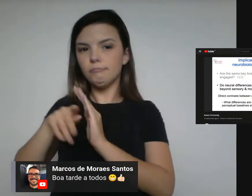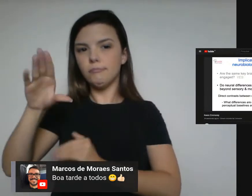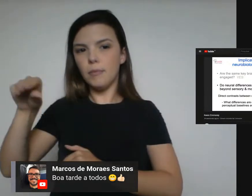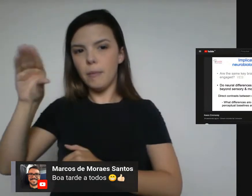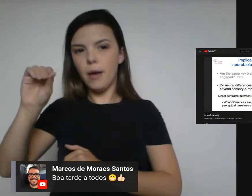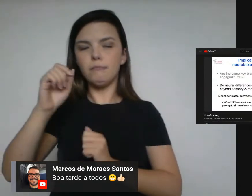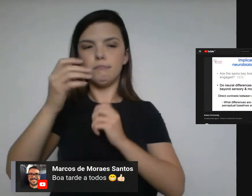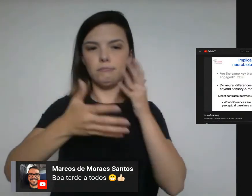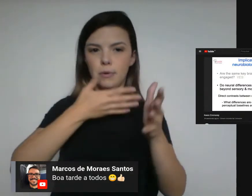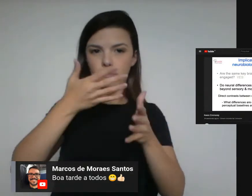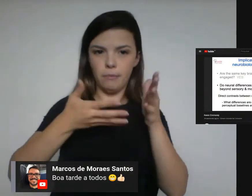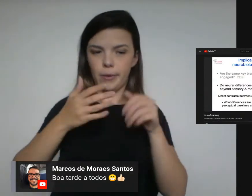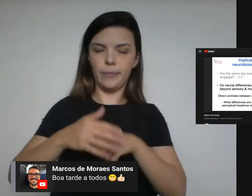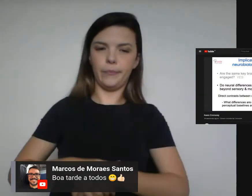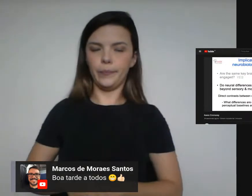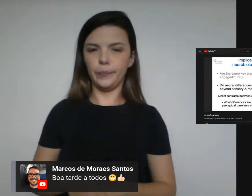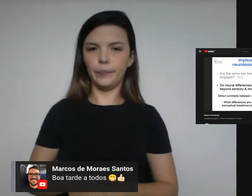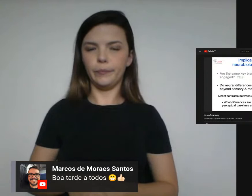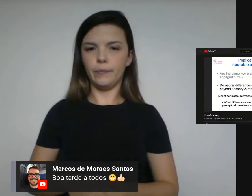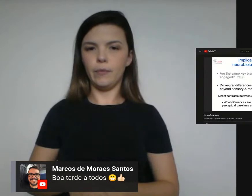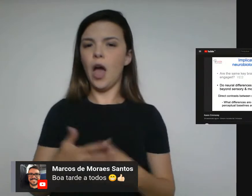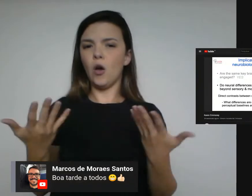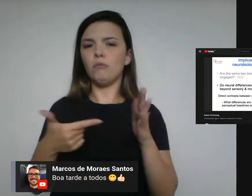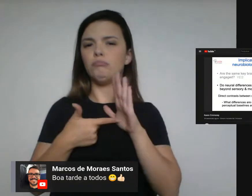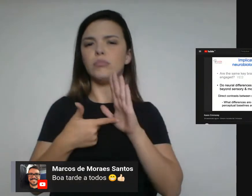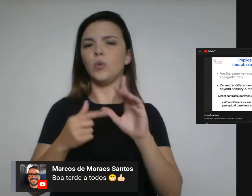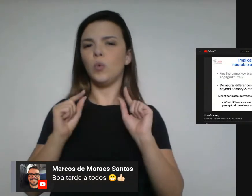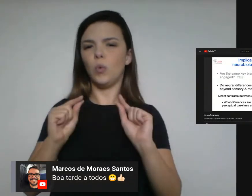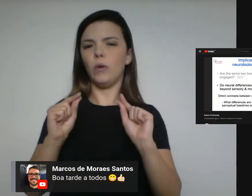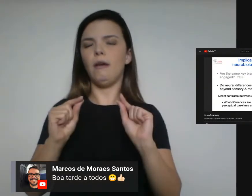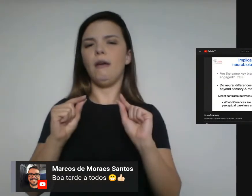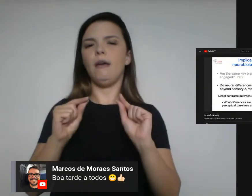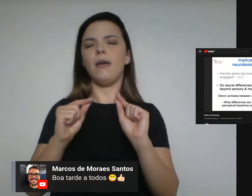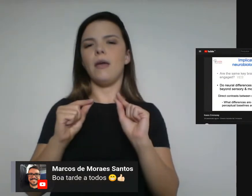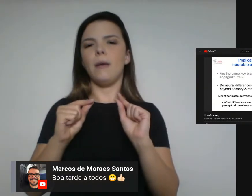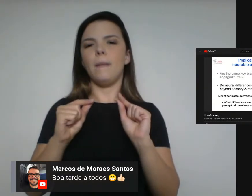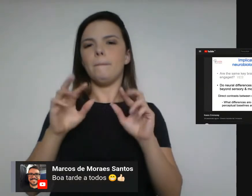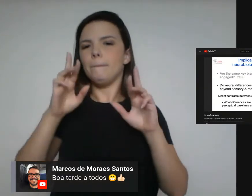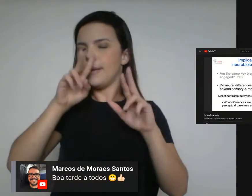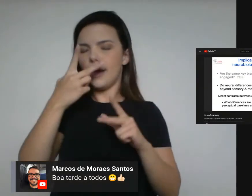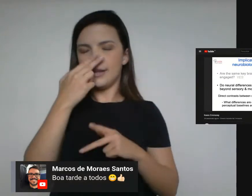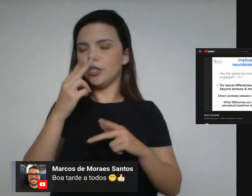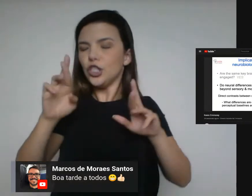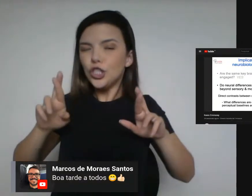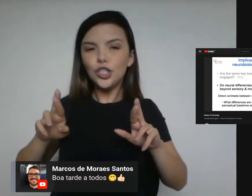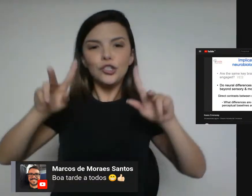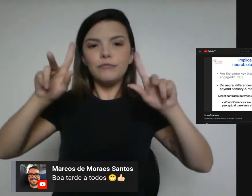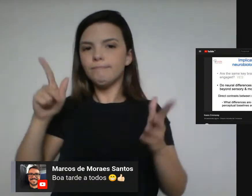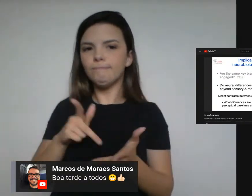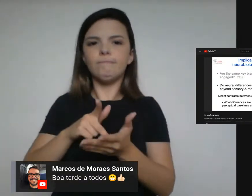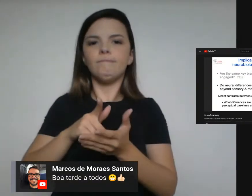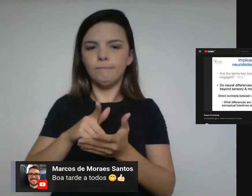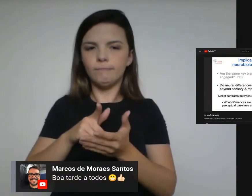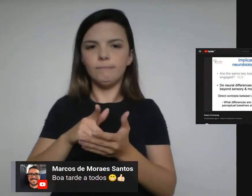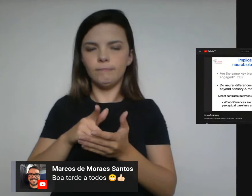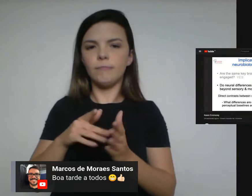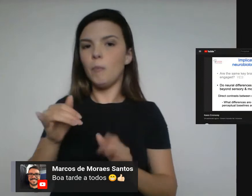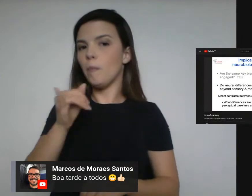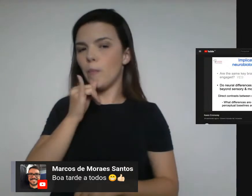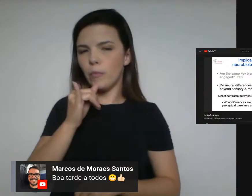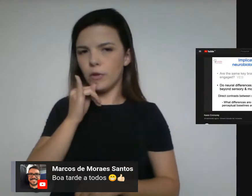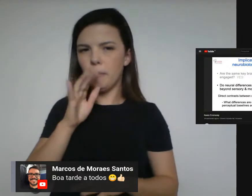And in particular, I want to look at contrasts that are direct, that don't take out a baseline. So when we're